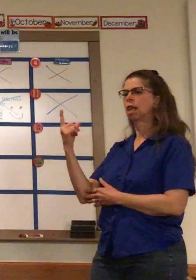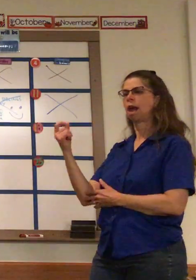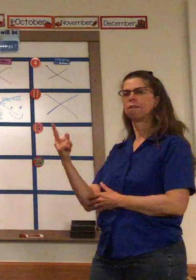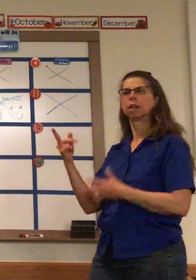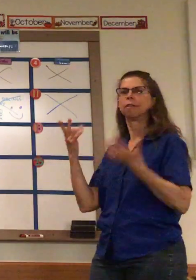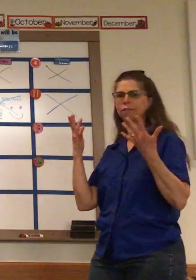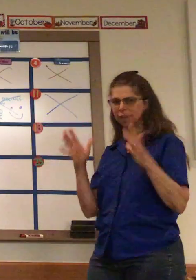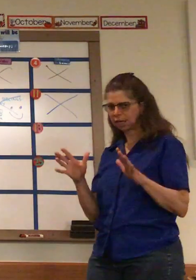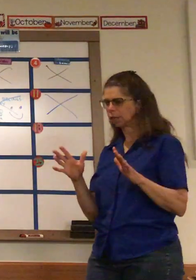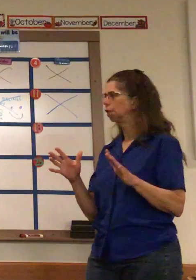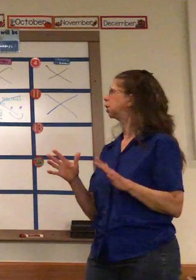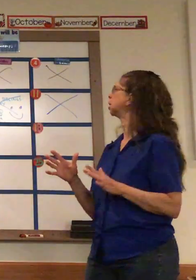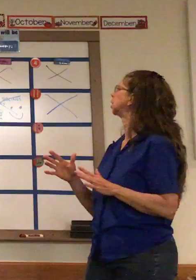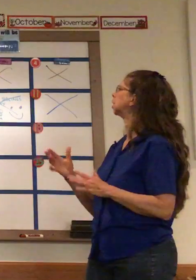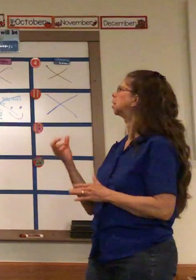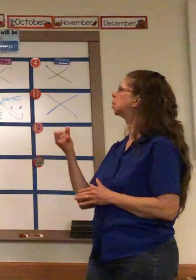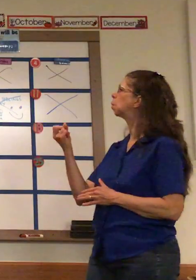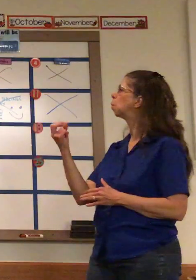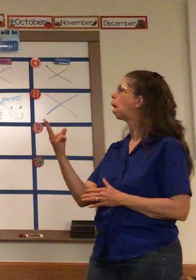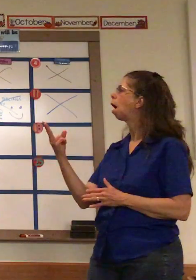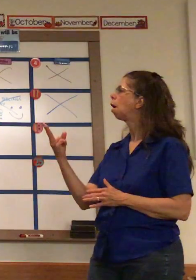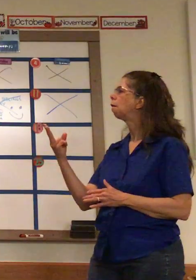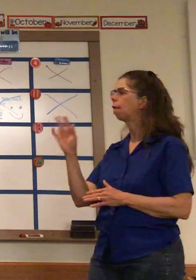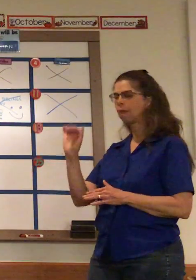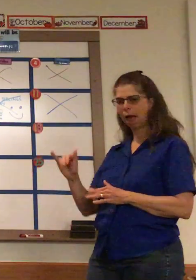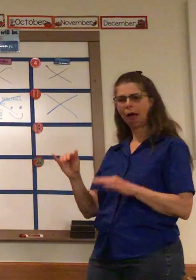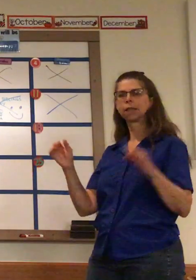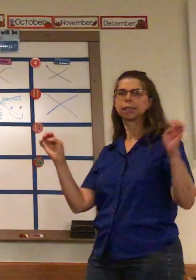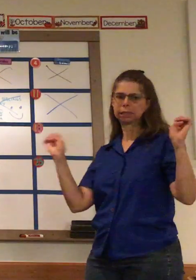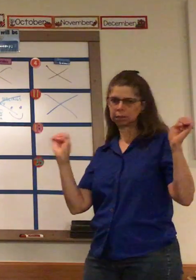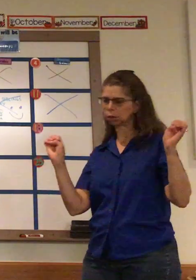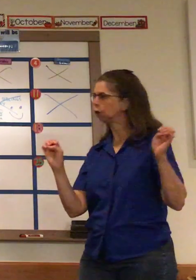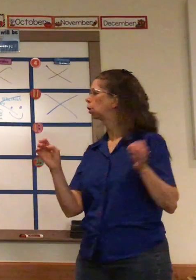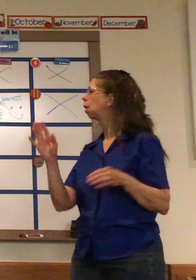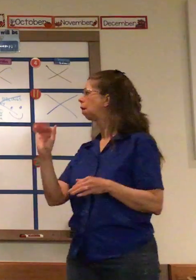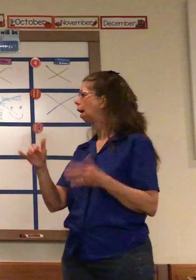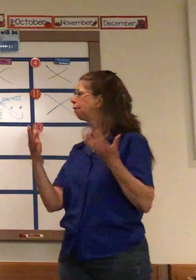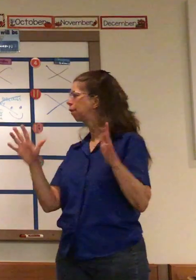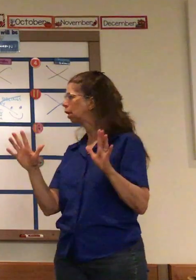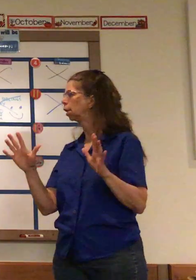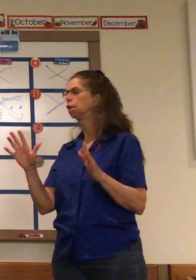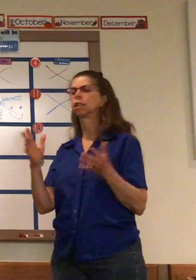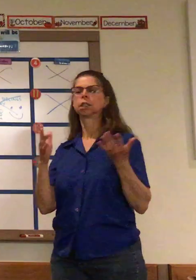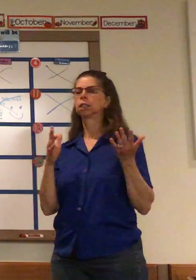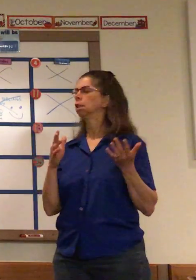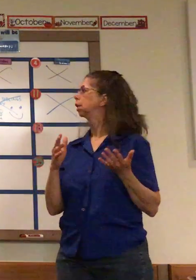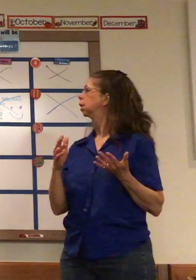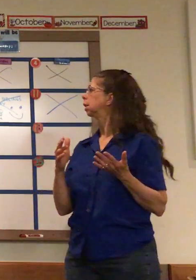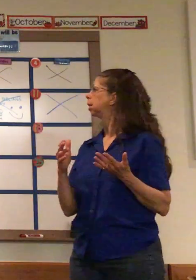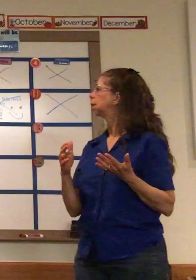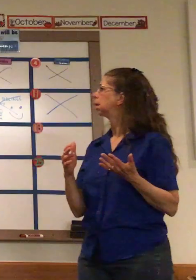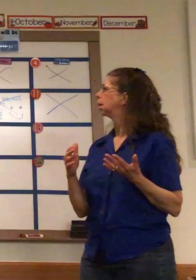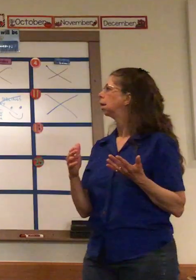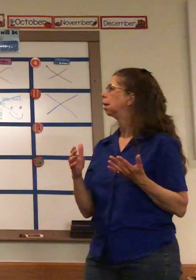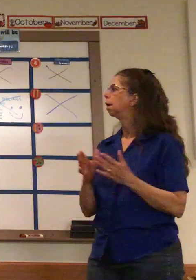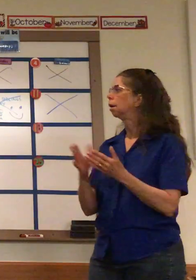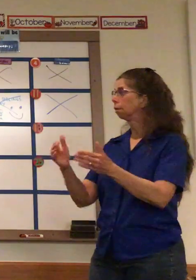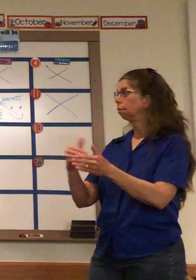done. The 12th, which Easter was on, is all done. So,